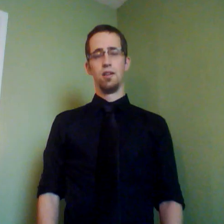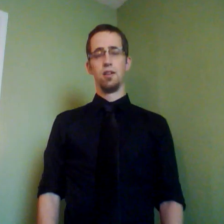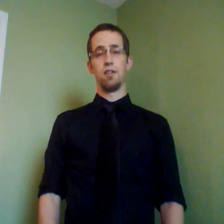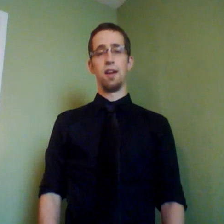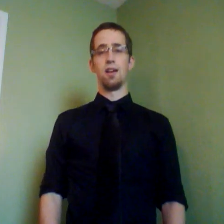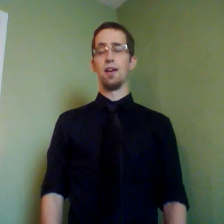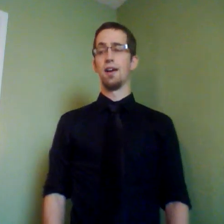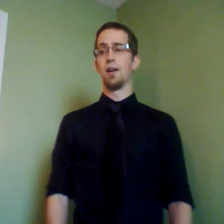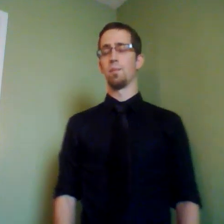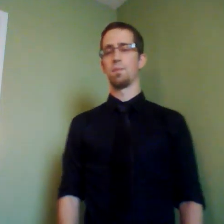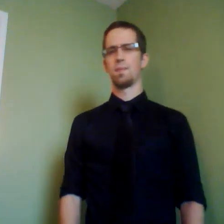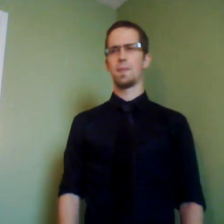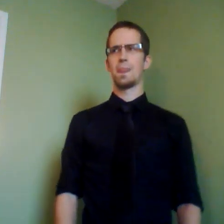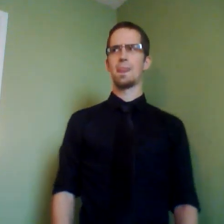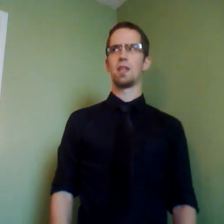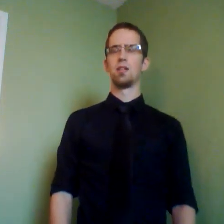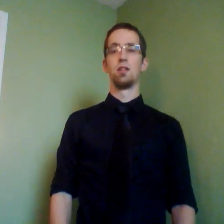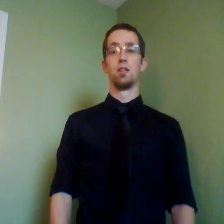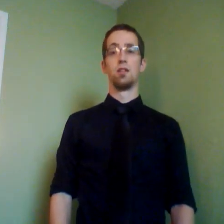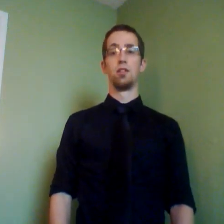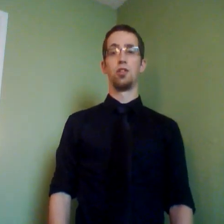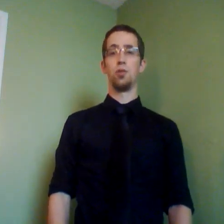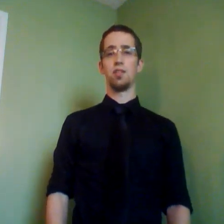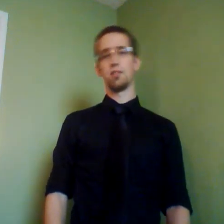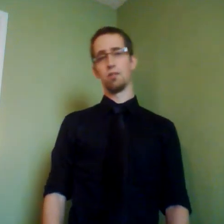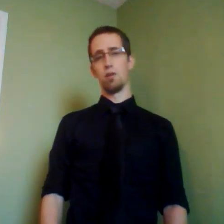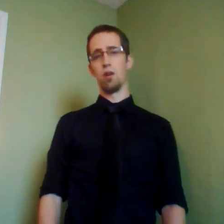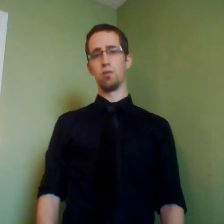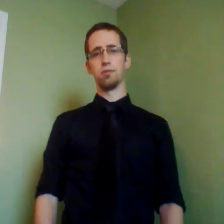All right, 2 Z's in a row.